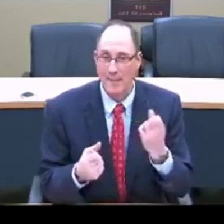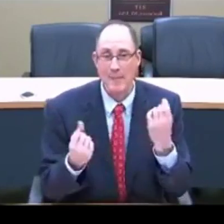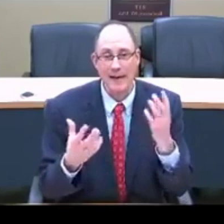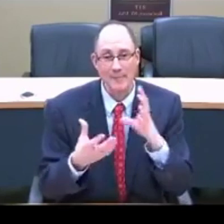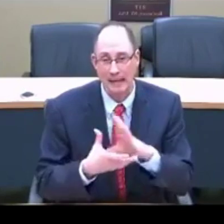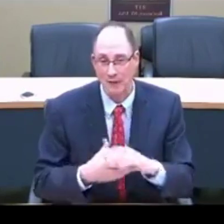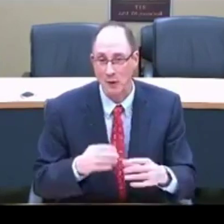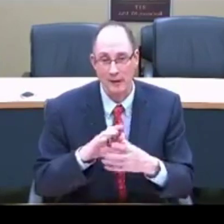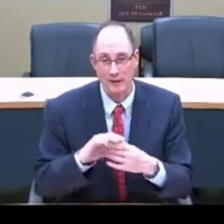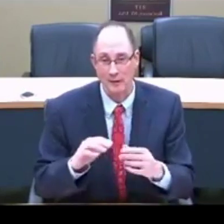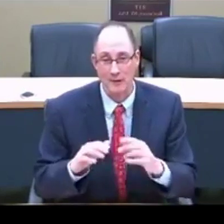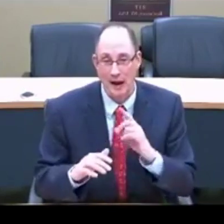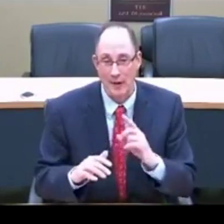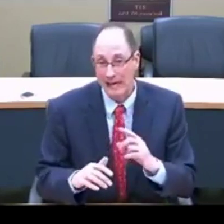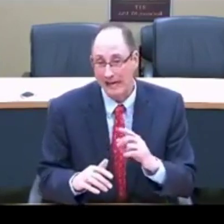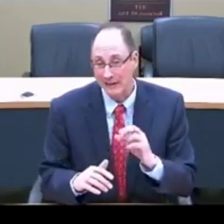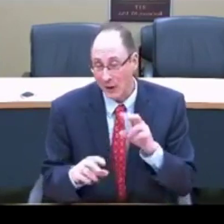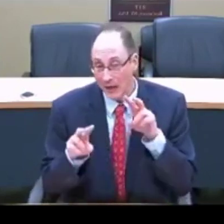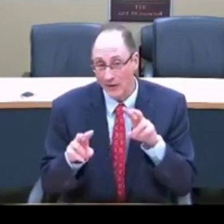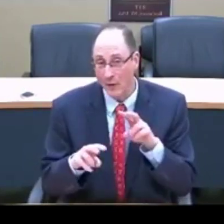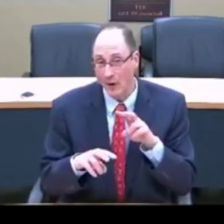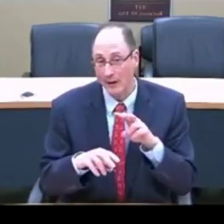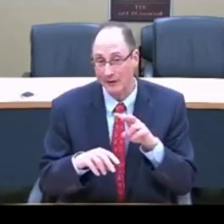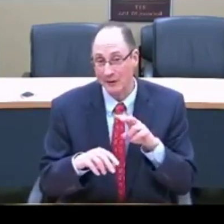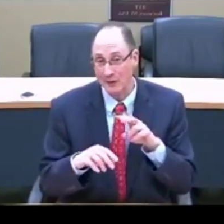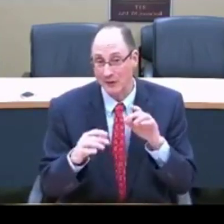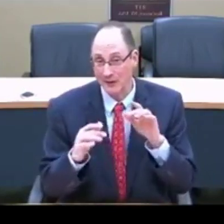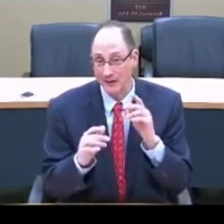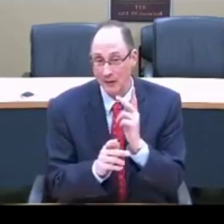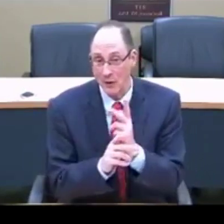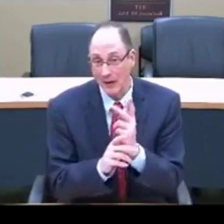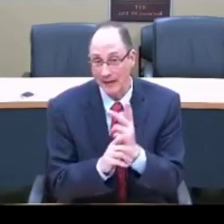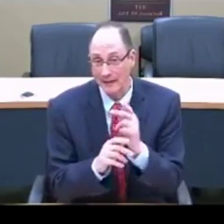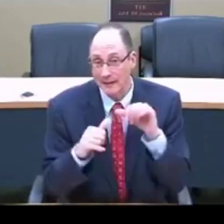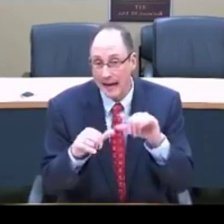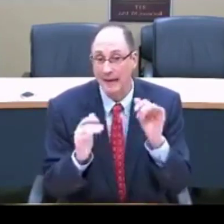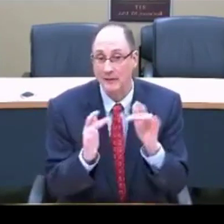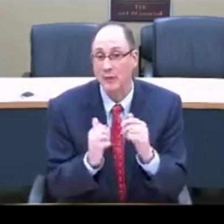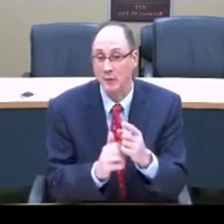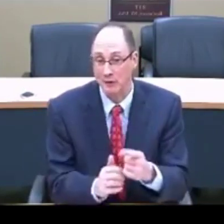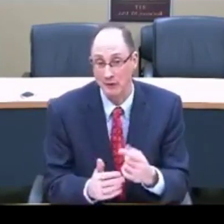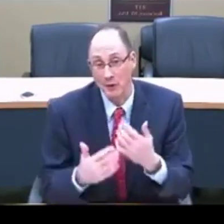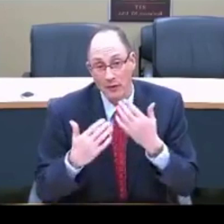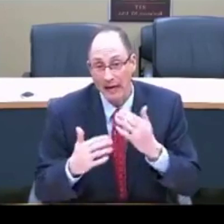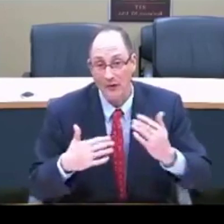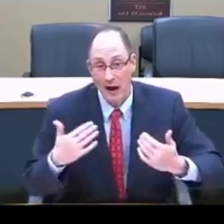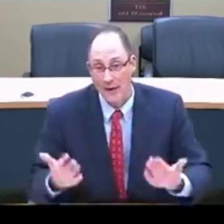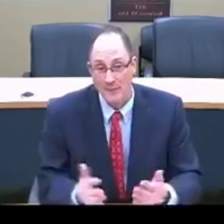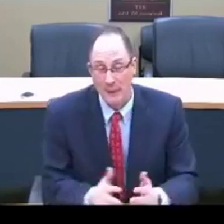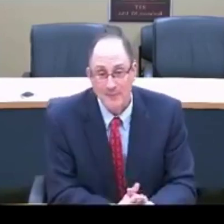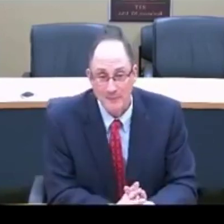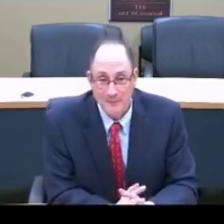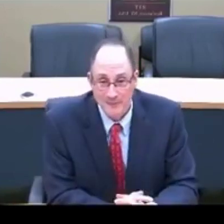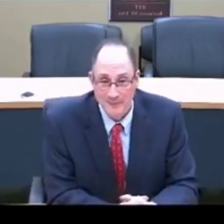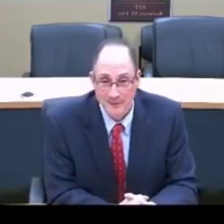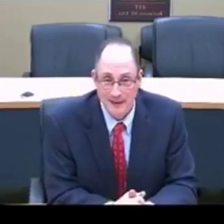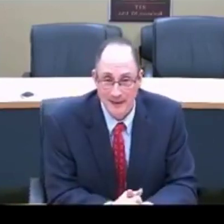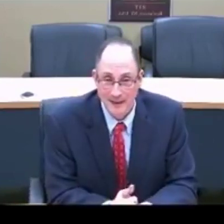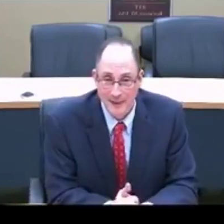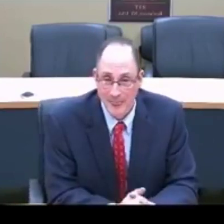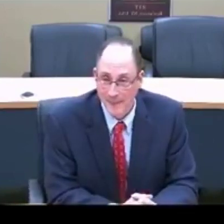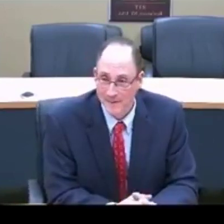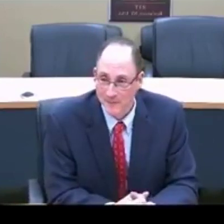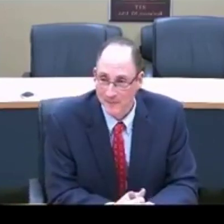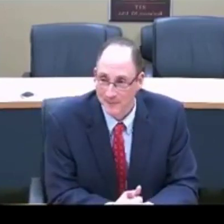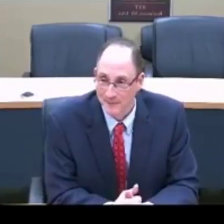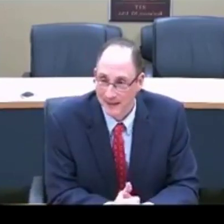have many, many stories to tell. So I look forward to, you know, stay in touch with you. So thank you for having me. Yes, I agree.